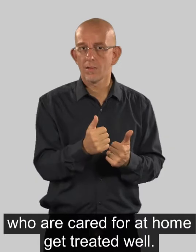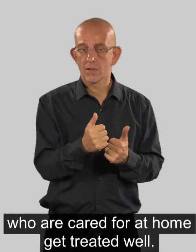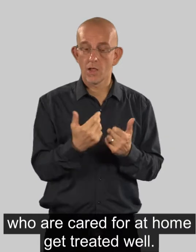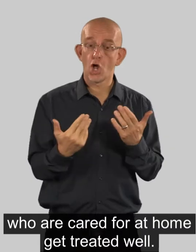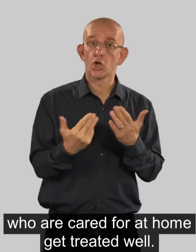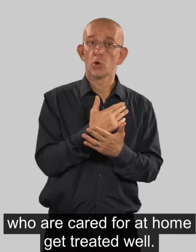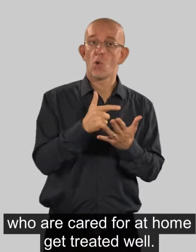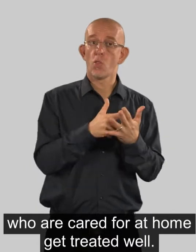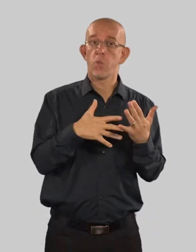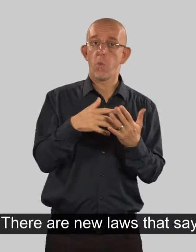treated well.